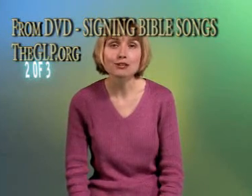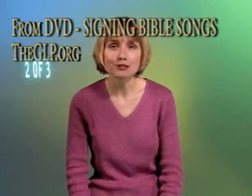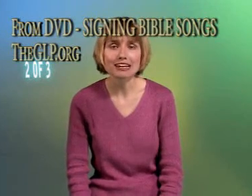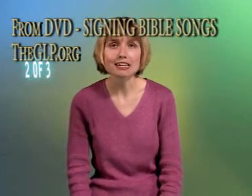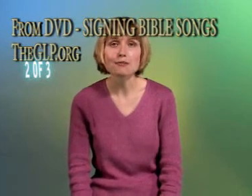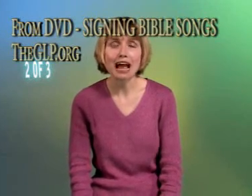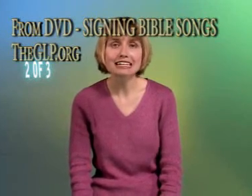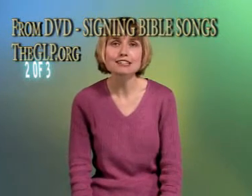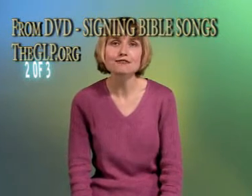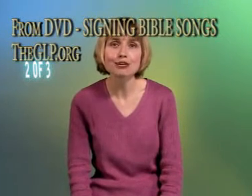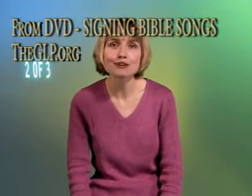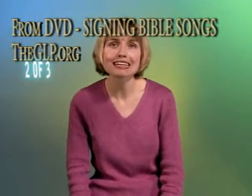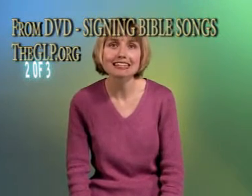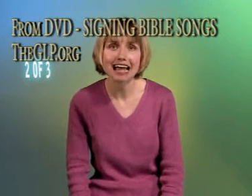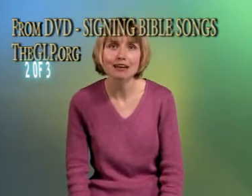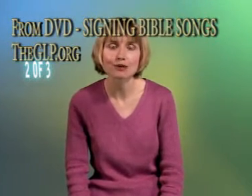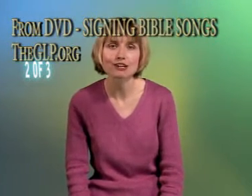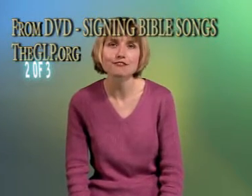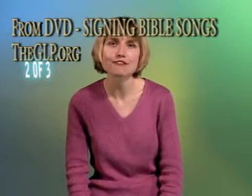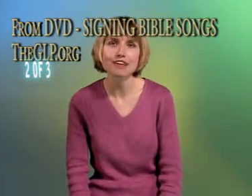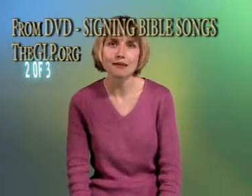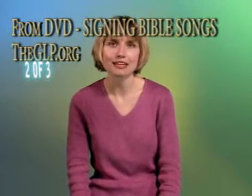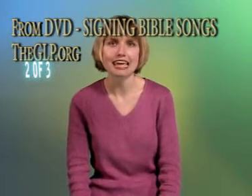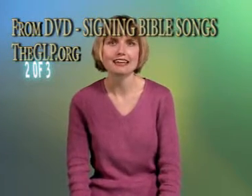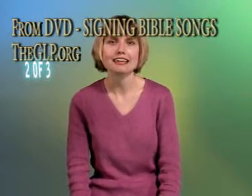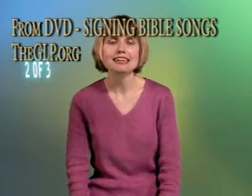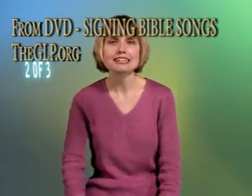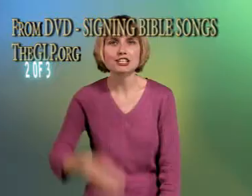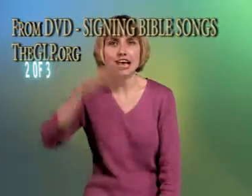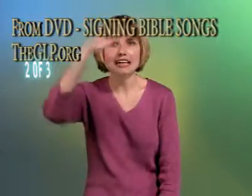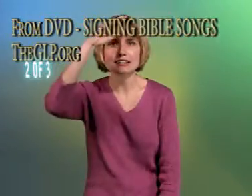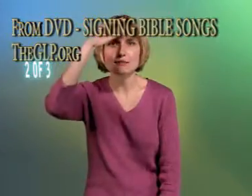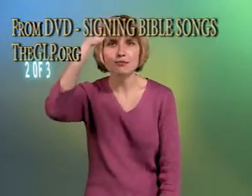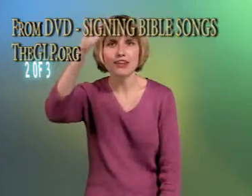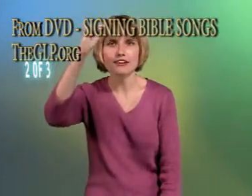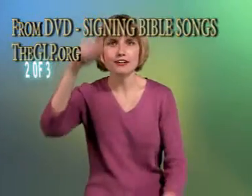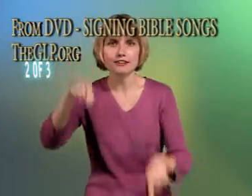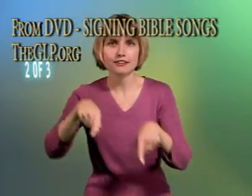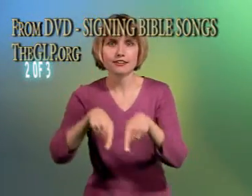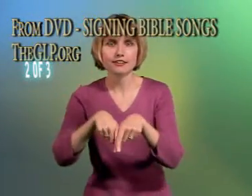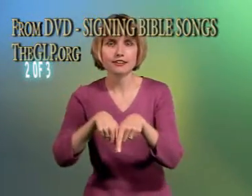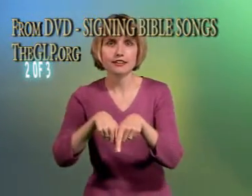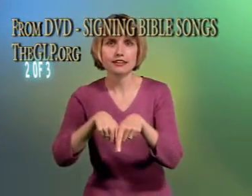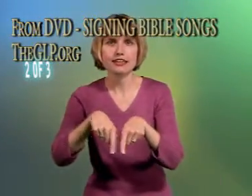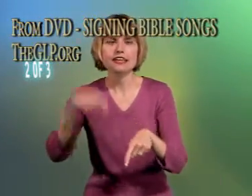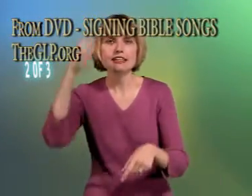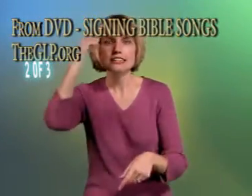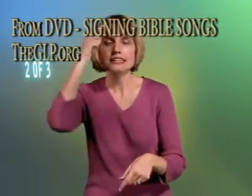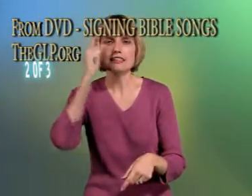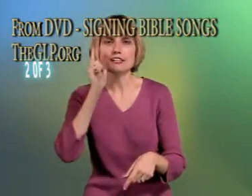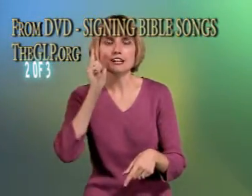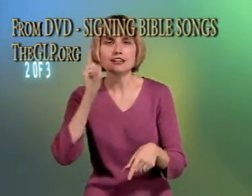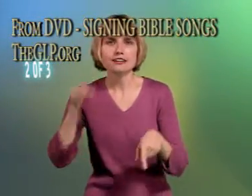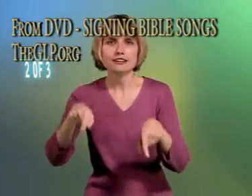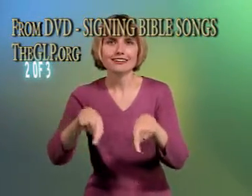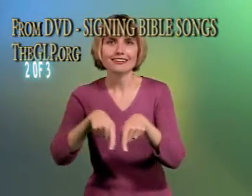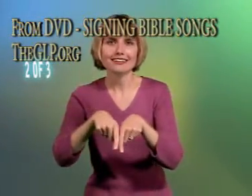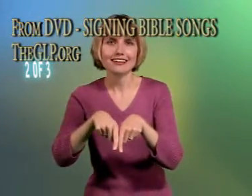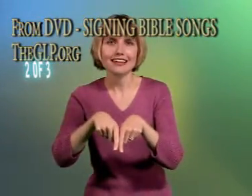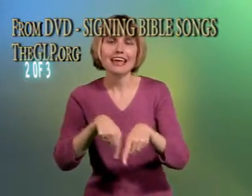opportunity to practice frequently signed words for family, such as brother, sister,